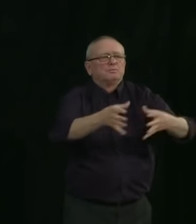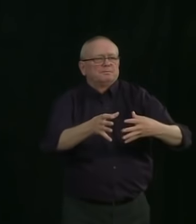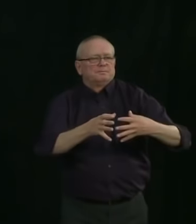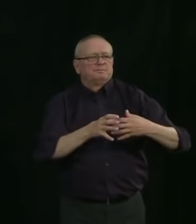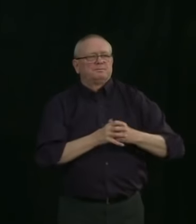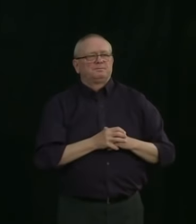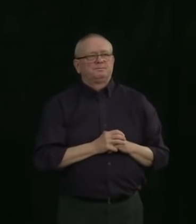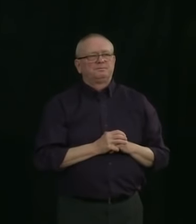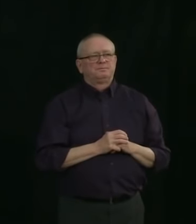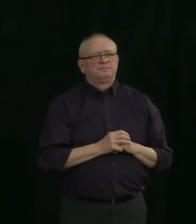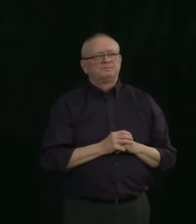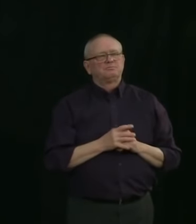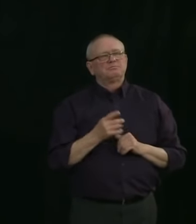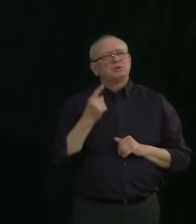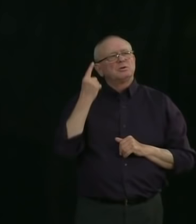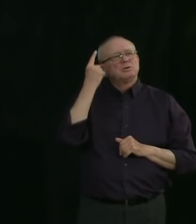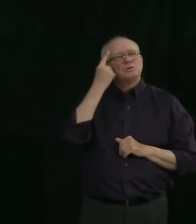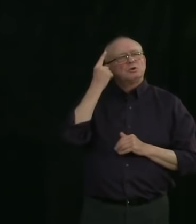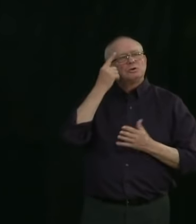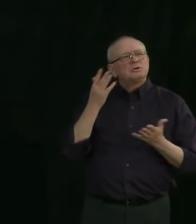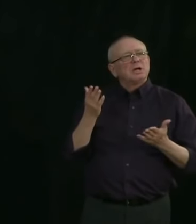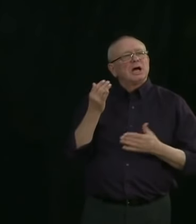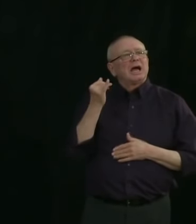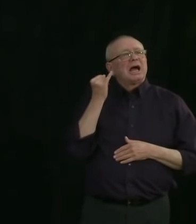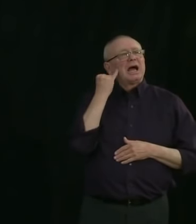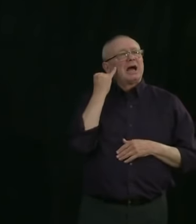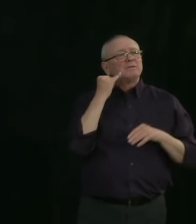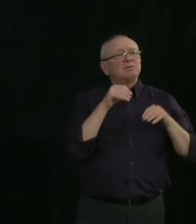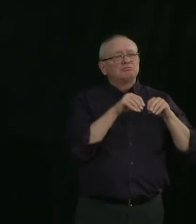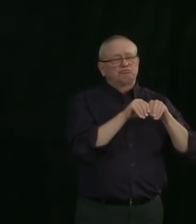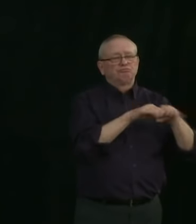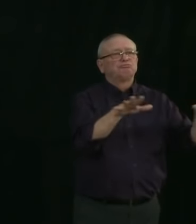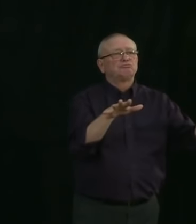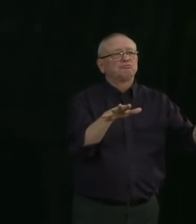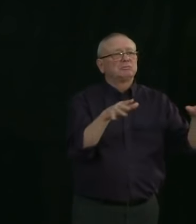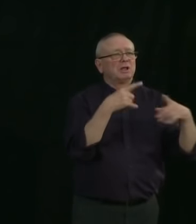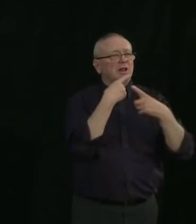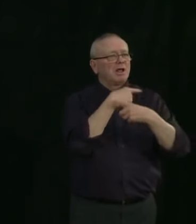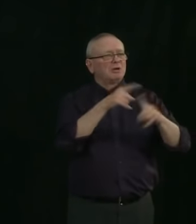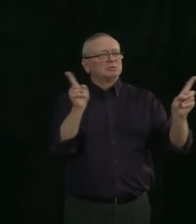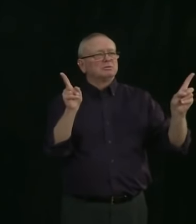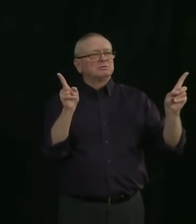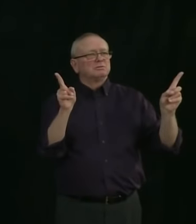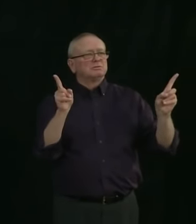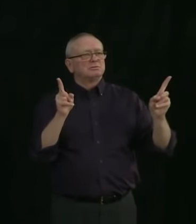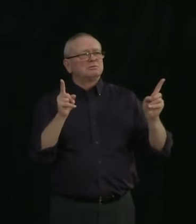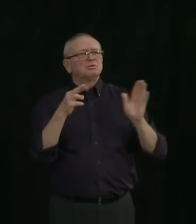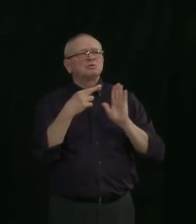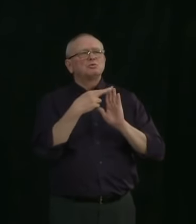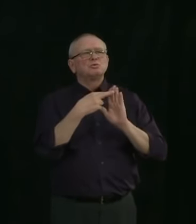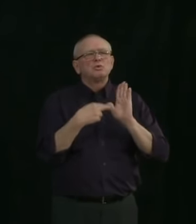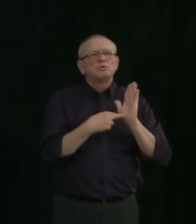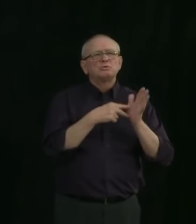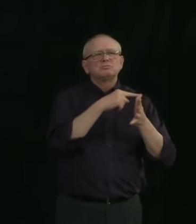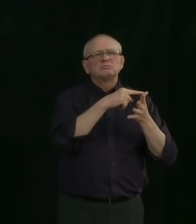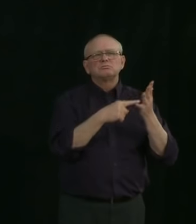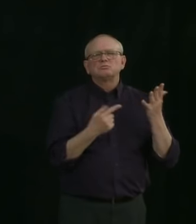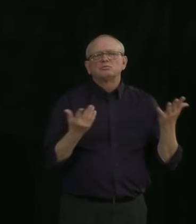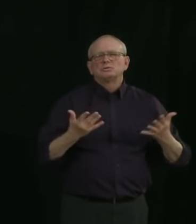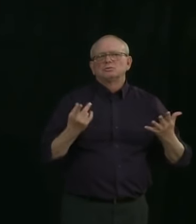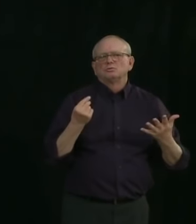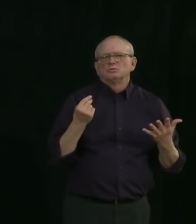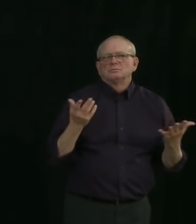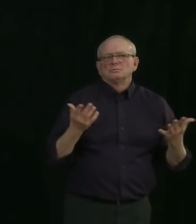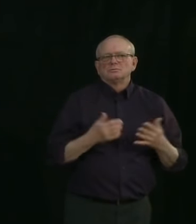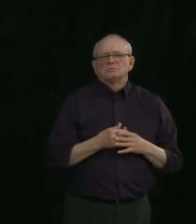when there is an outbreak that's been declared? Sure. So some of the typical protocols would include the limitations on